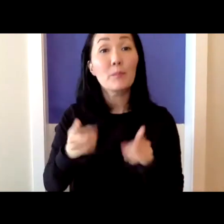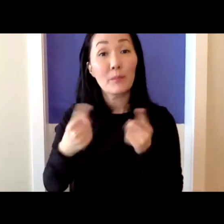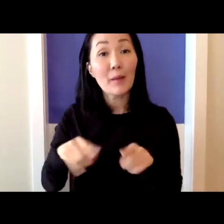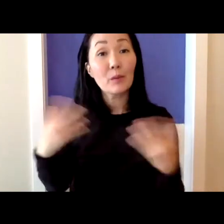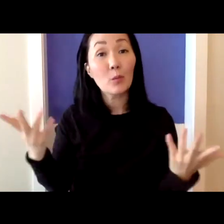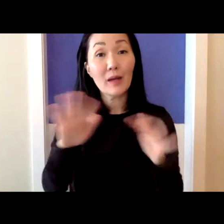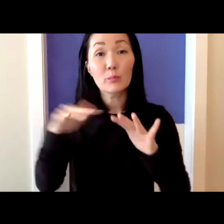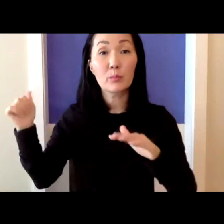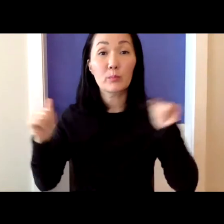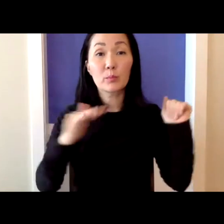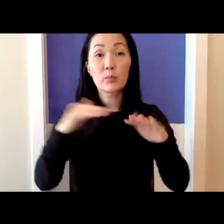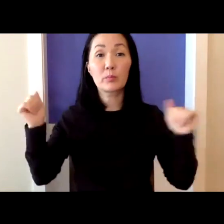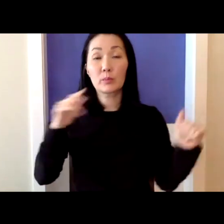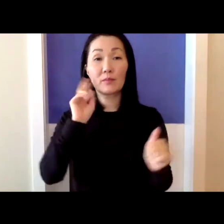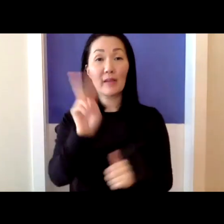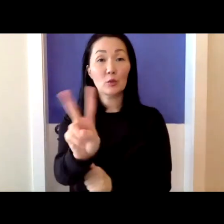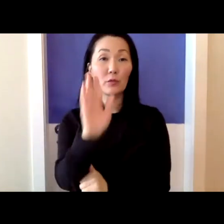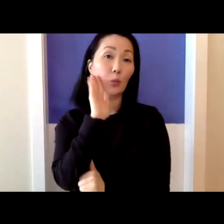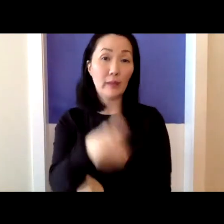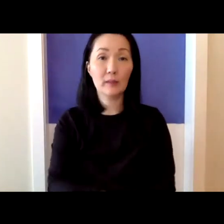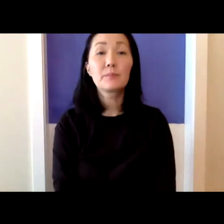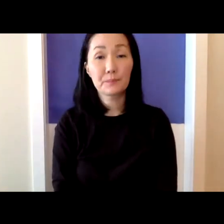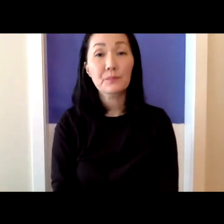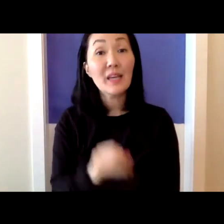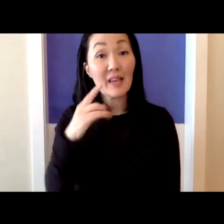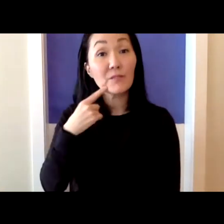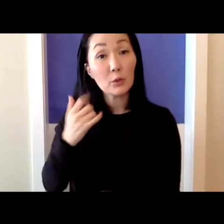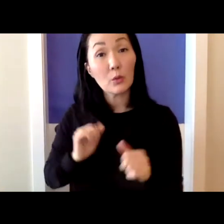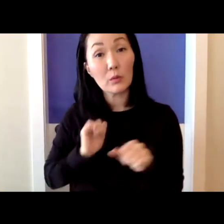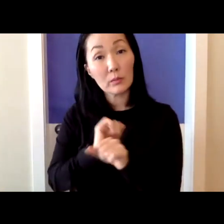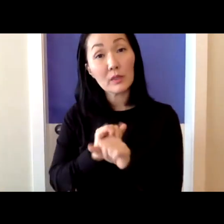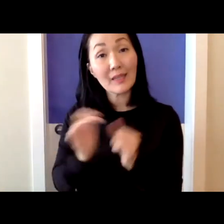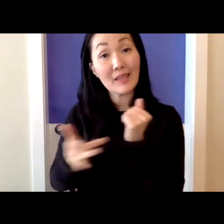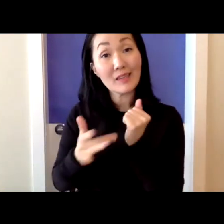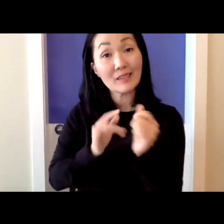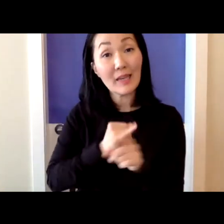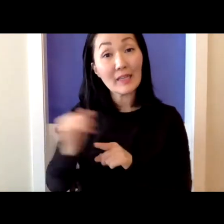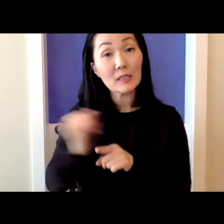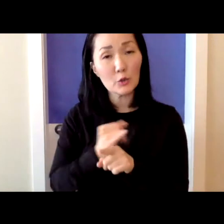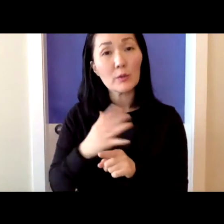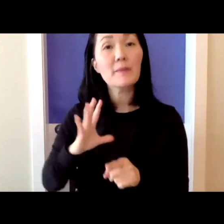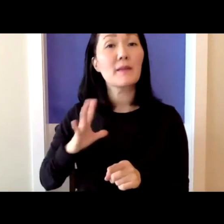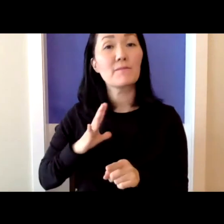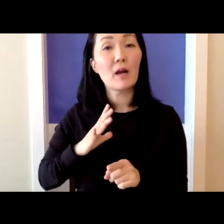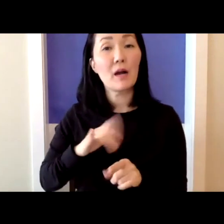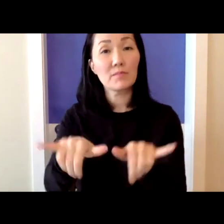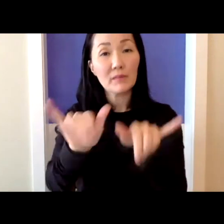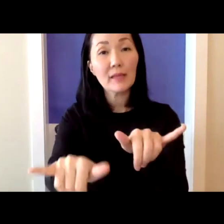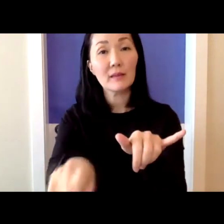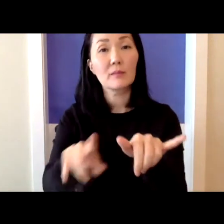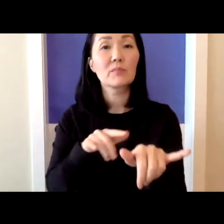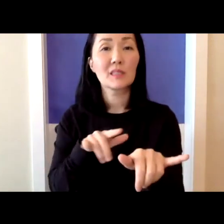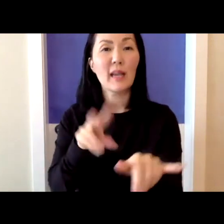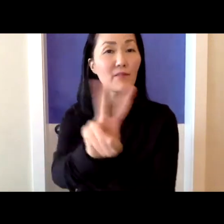tech industry or is already a wealthy through other means, they can only afford to live in the suburbs. You know, no